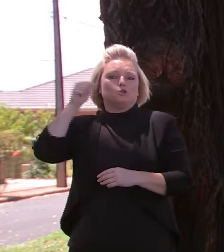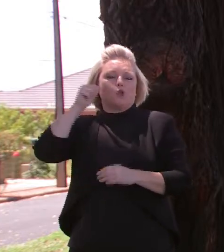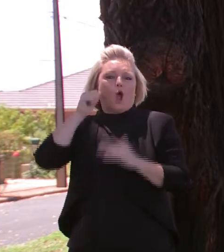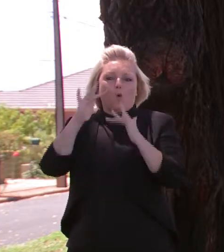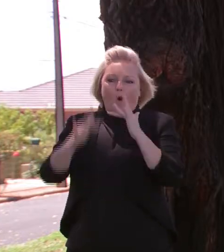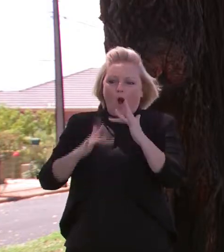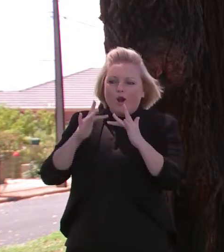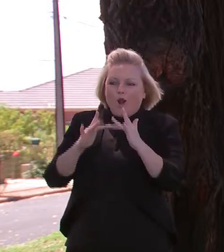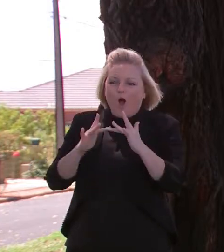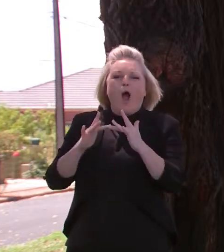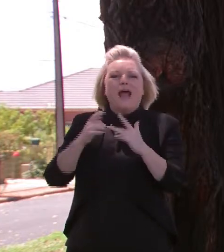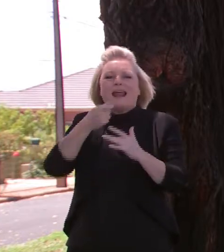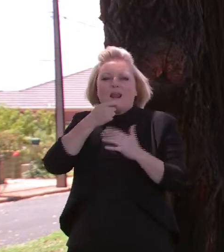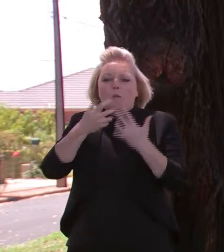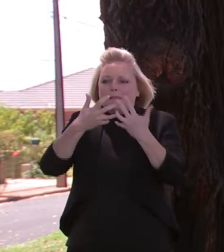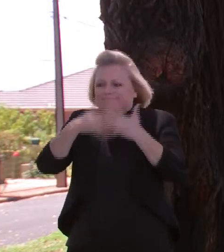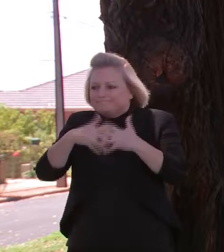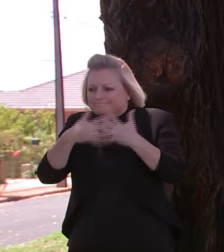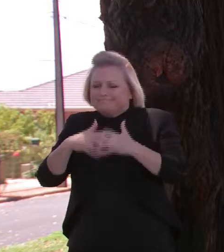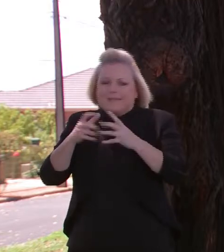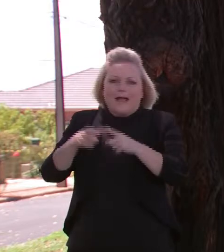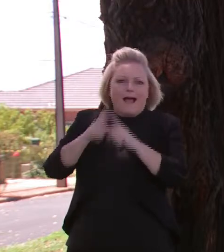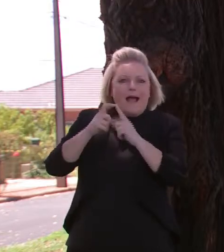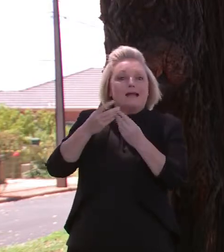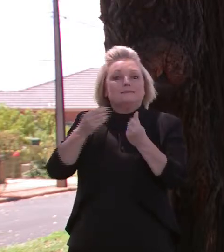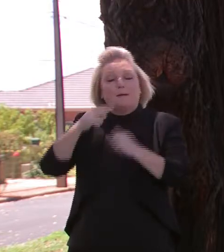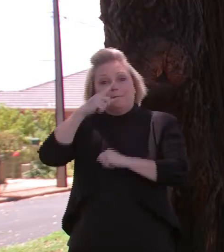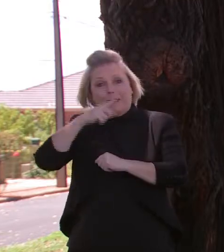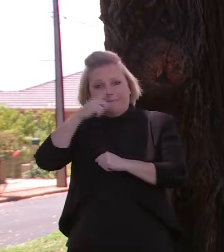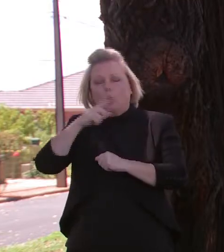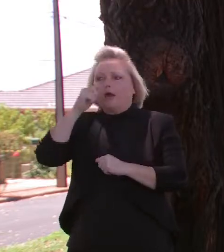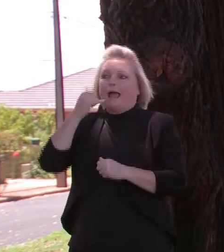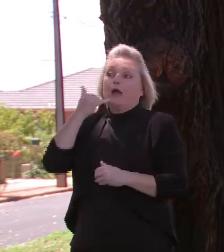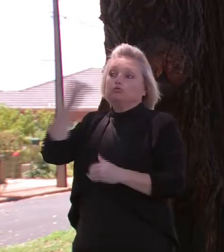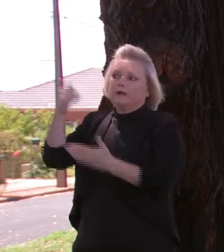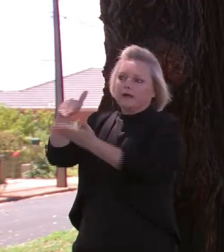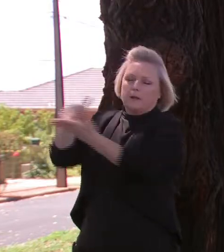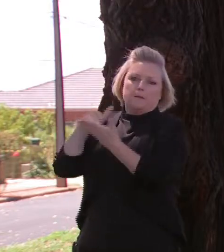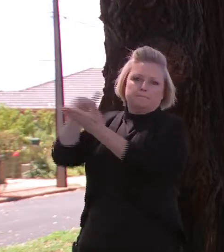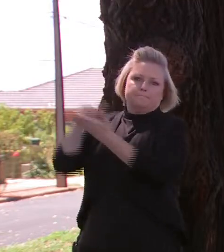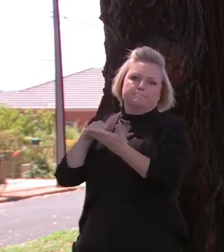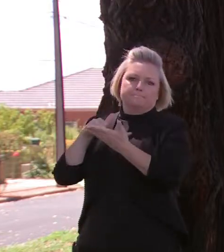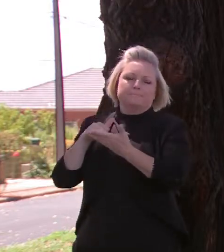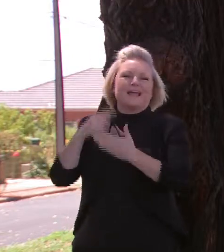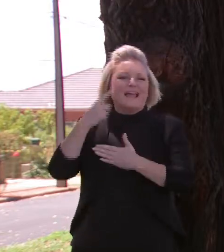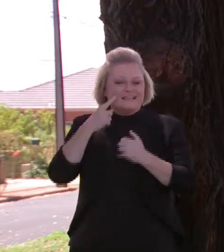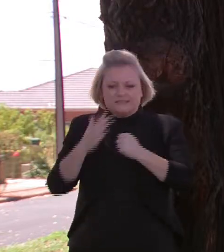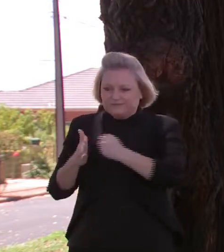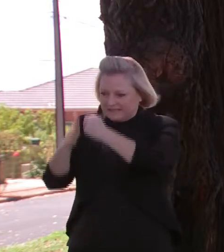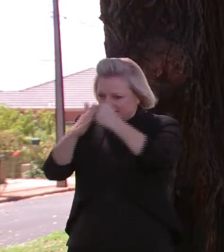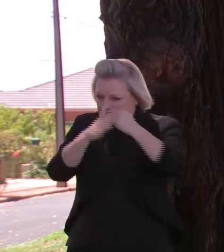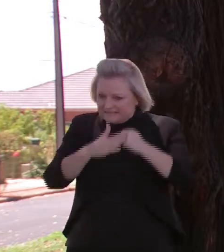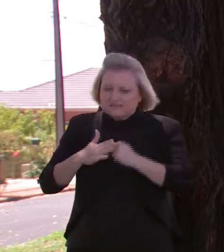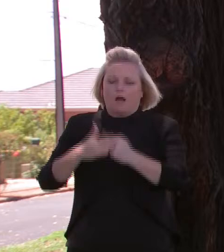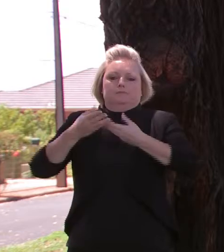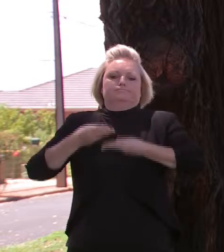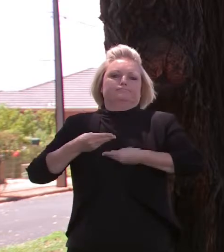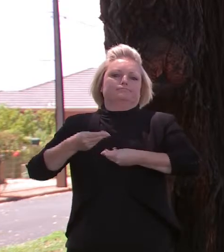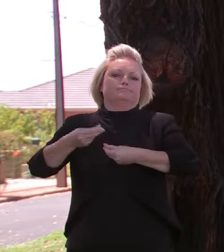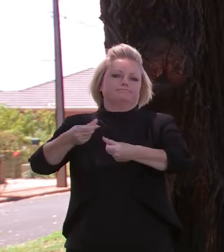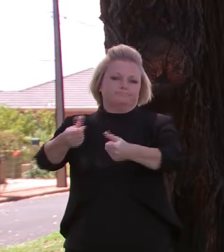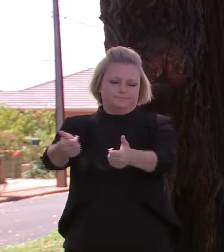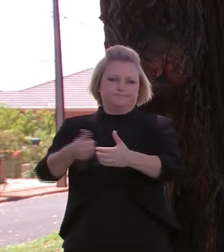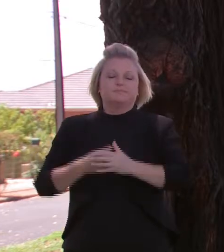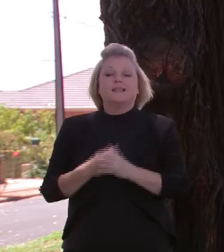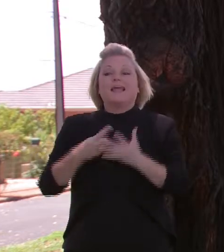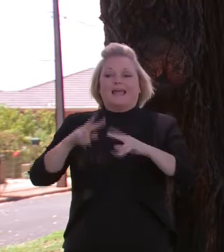experts who are familiar with working in education settings and familiar with the resources that parents will need to know about will be available for parents who need